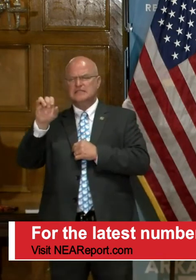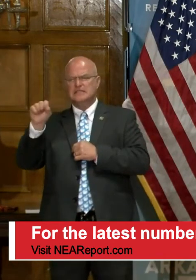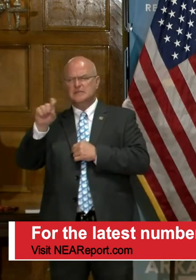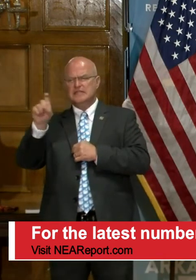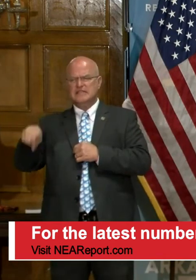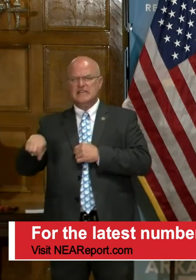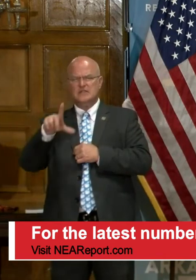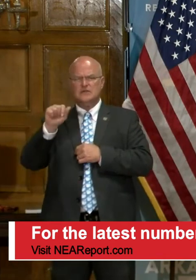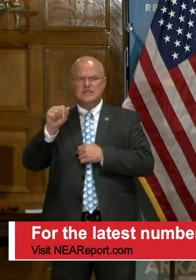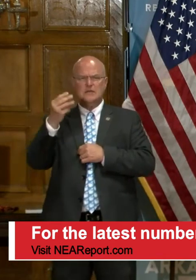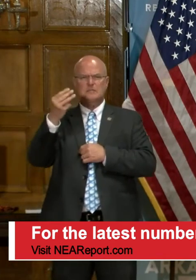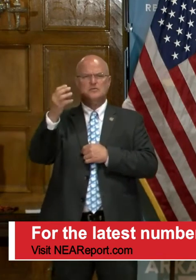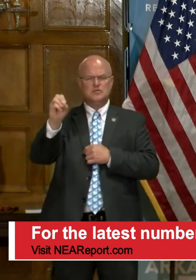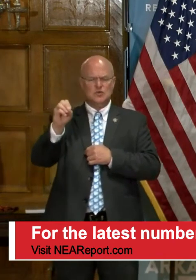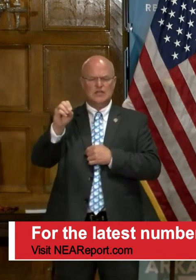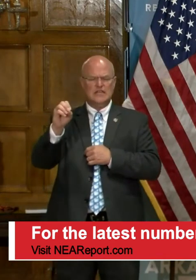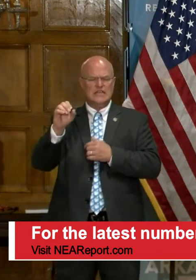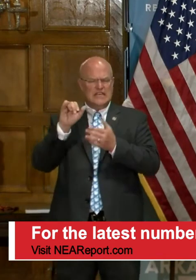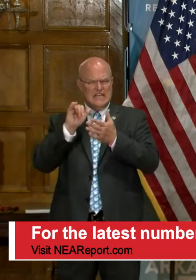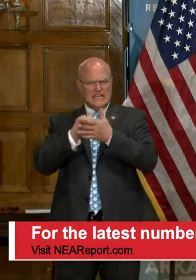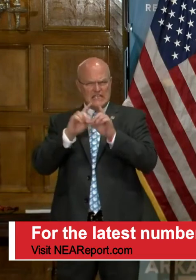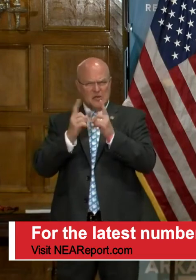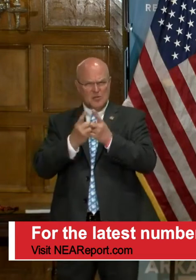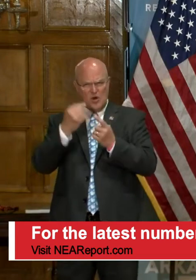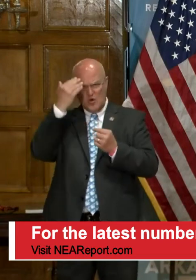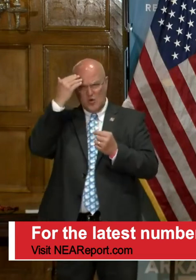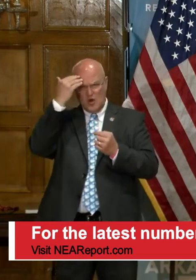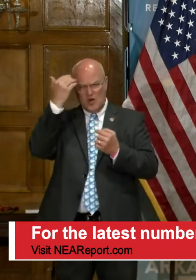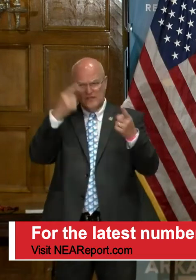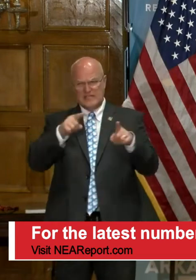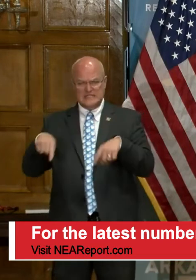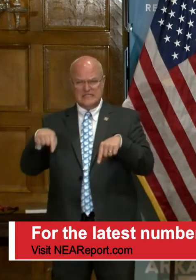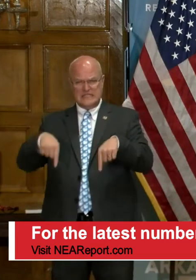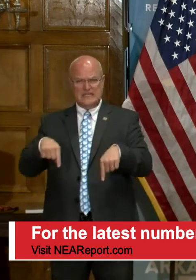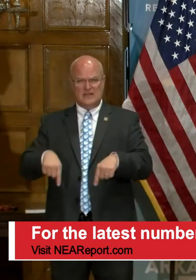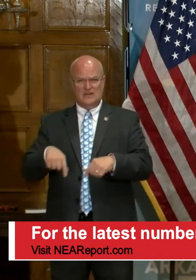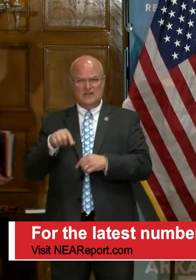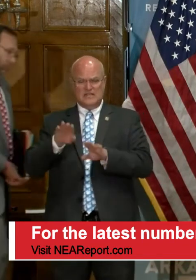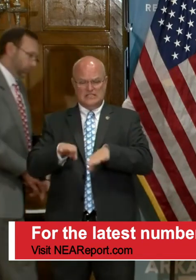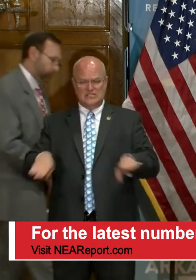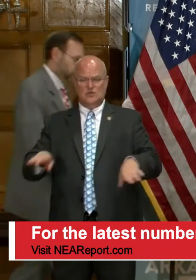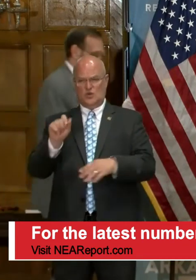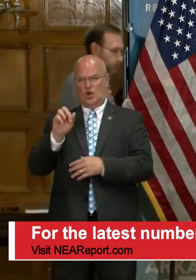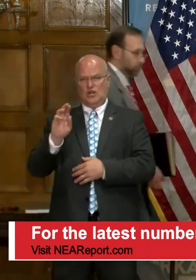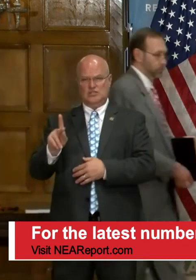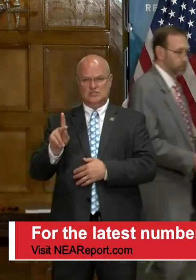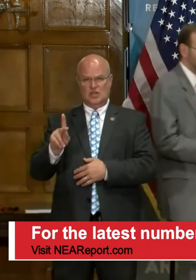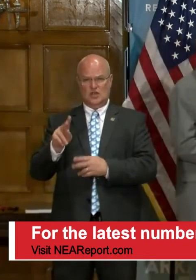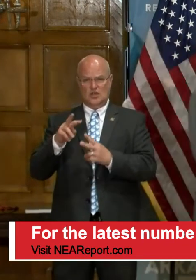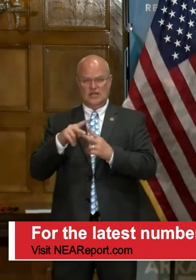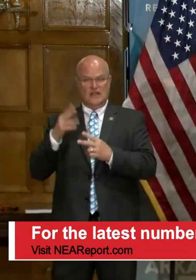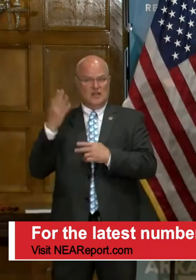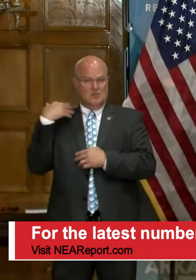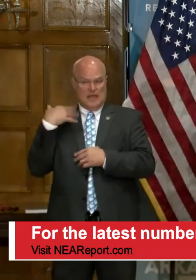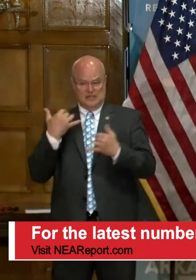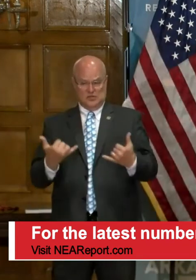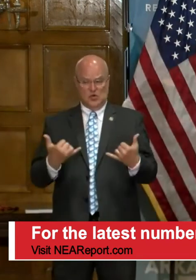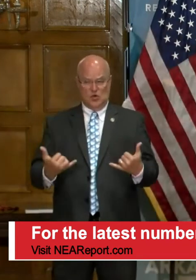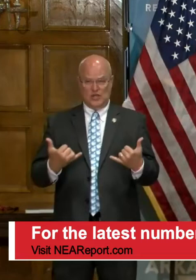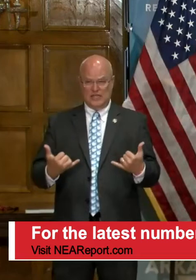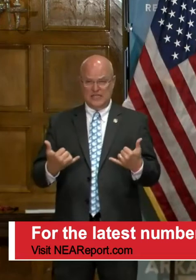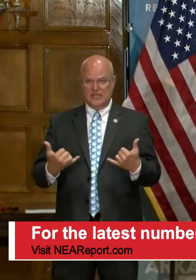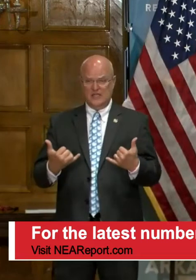Texas, Missouri. Is the department aware of any instances of this in children in Arkansas, either in the past or